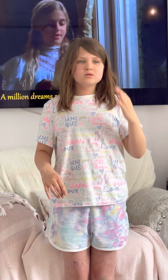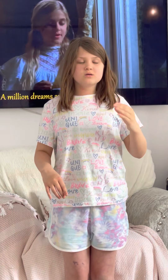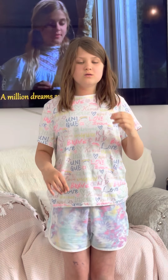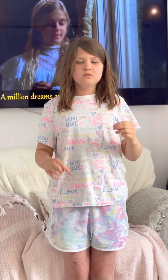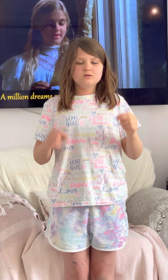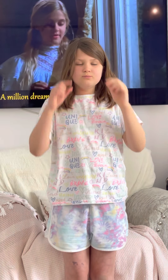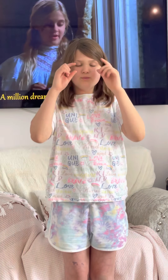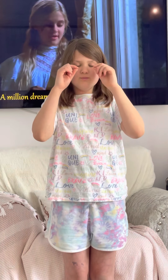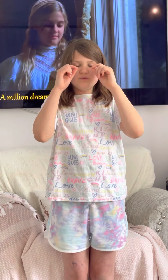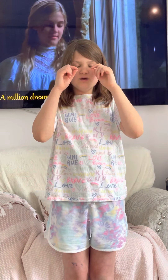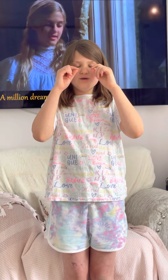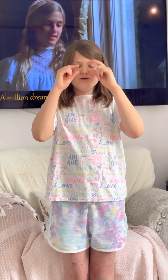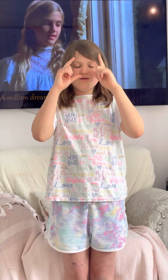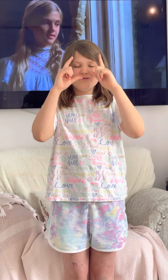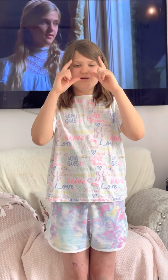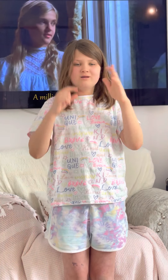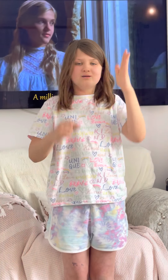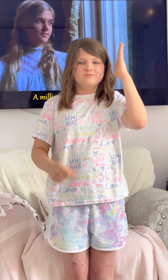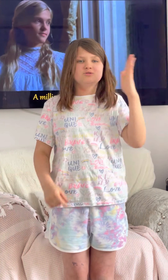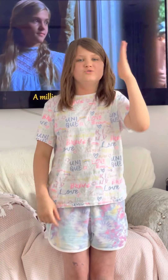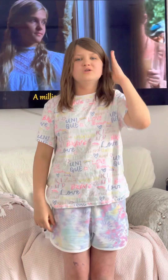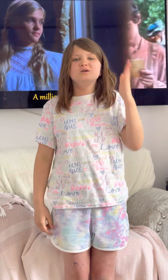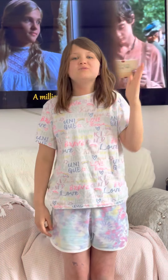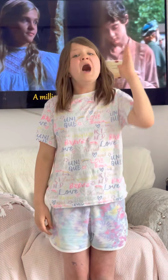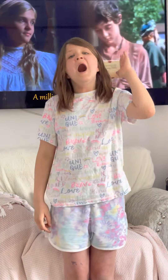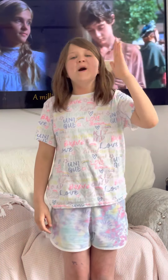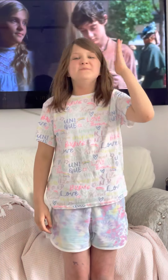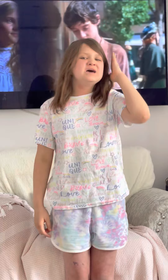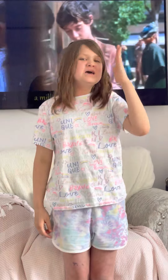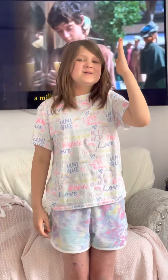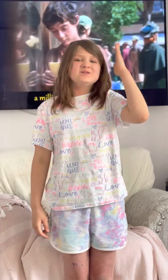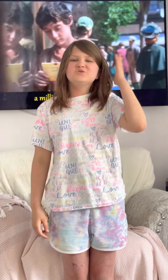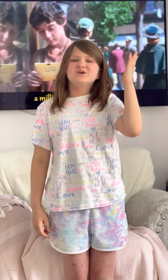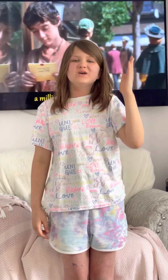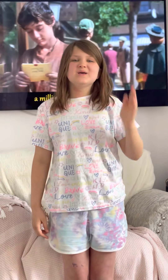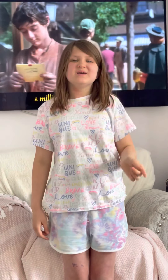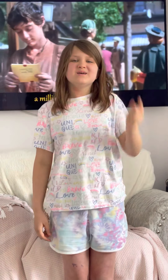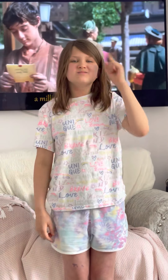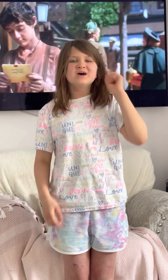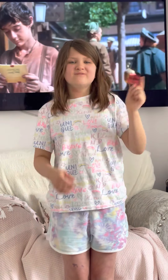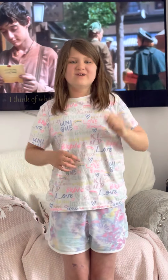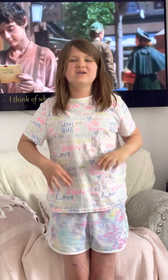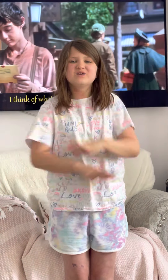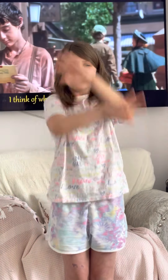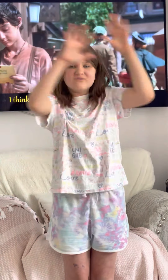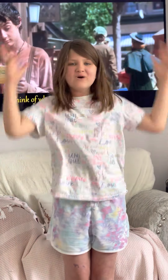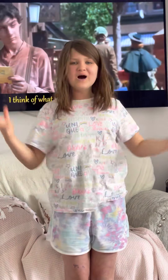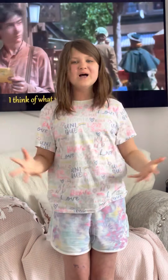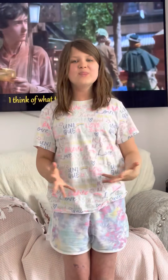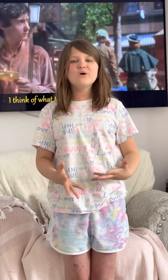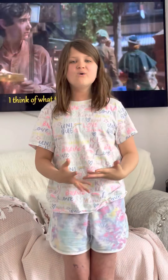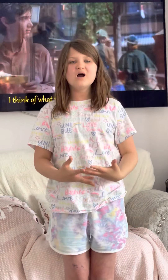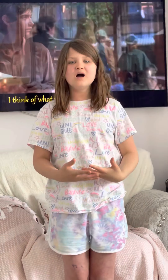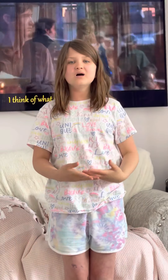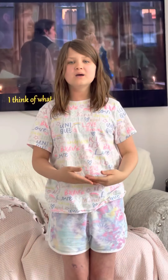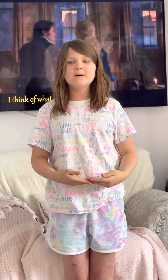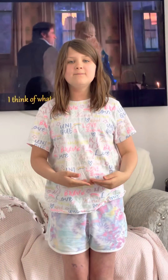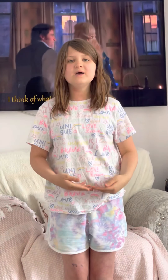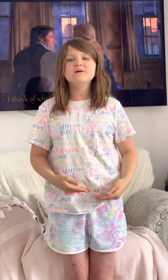are keeping me awake. A million dreams, a million dreams. A million for what the world could be,